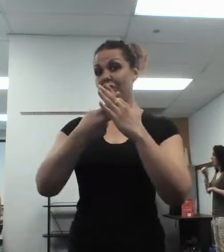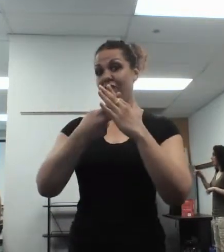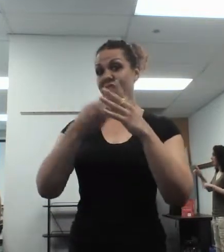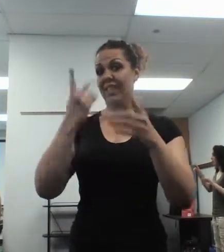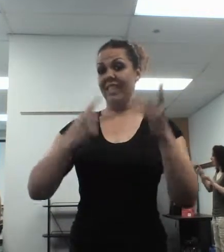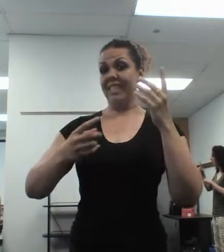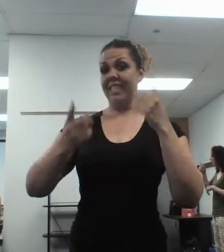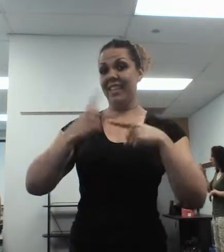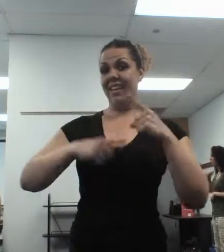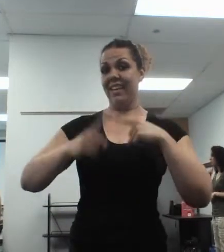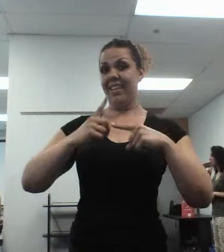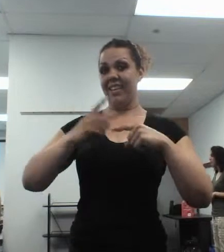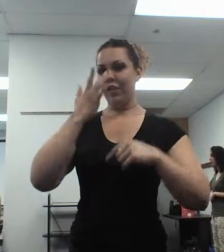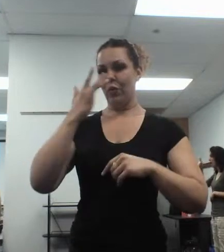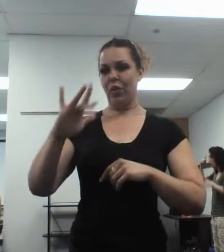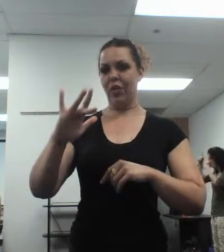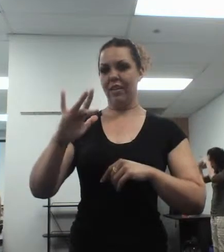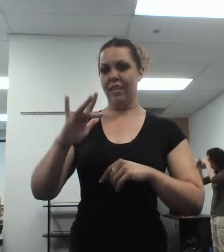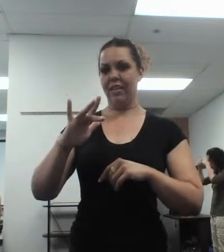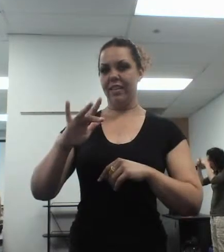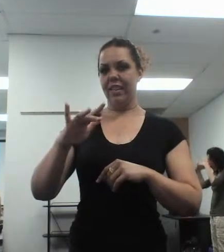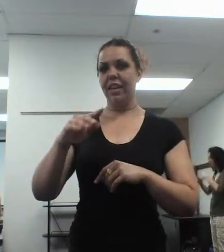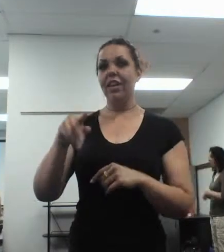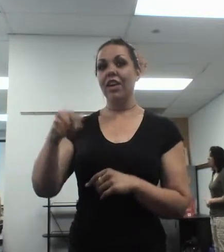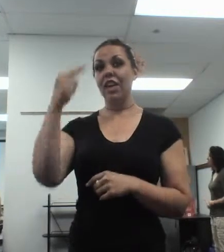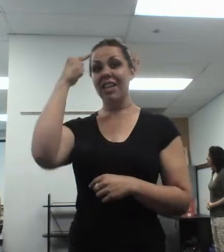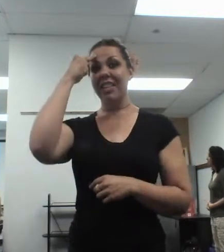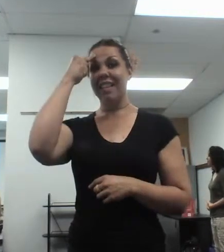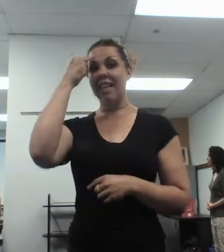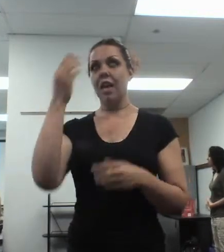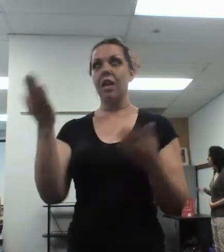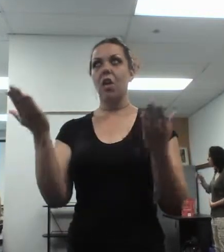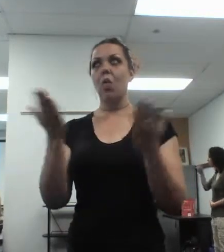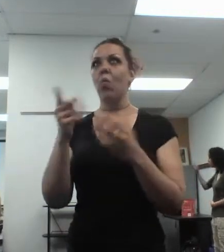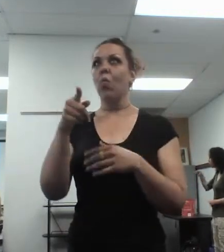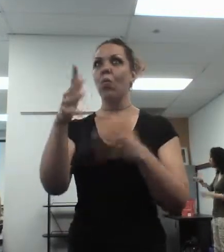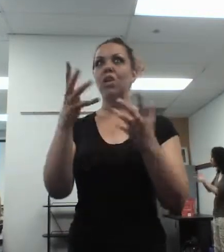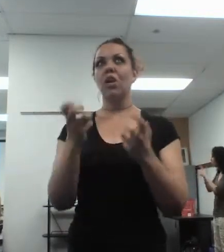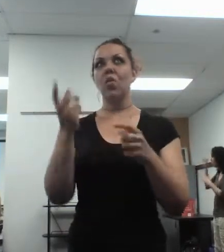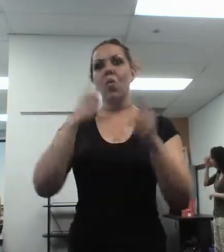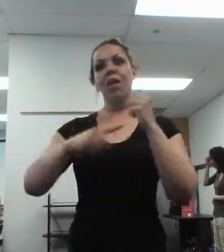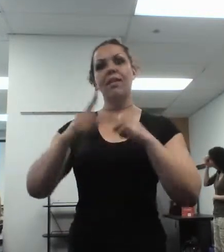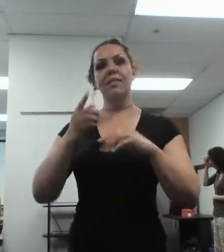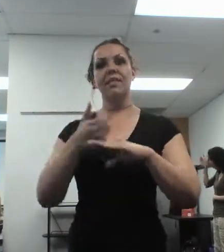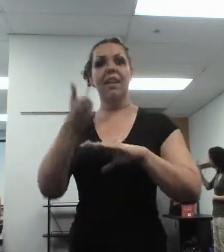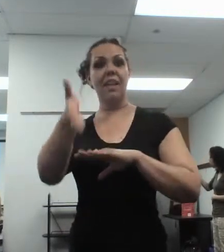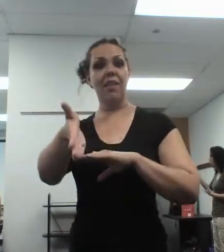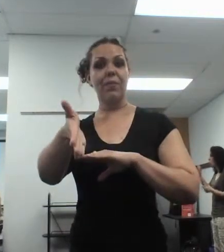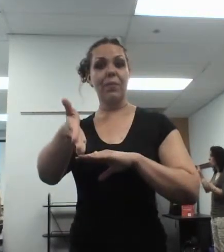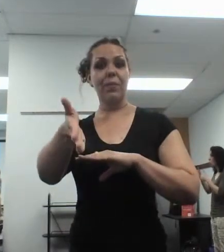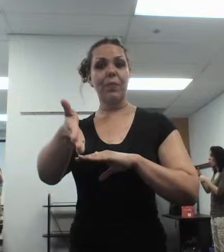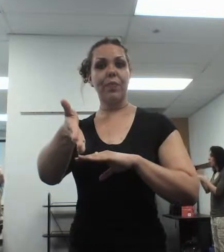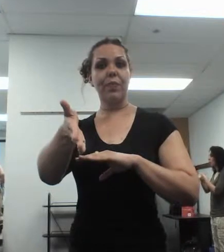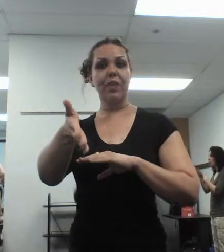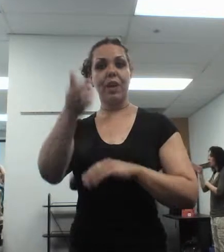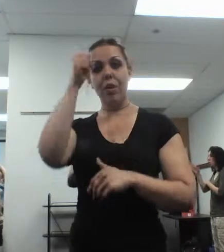end of sentence, and you're thinking about what it is that you want to sign next. So if you do all that whole reformulation process in your